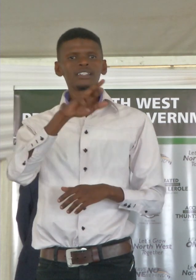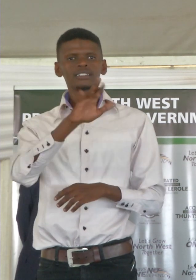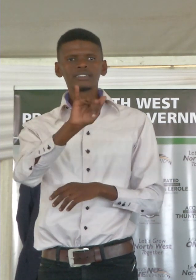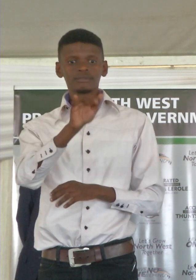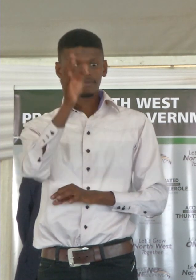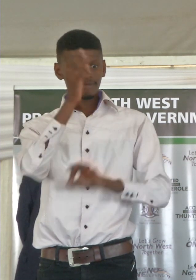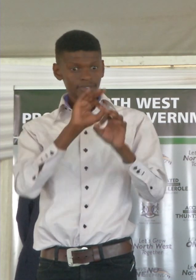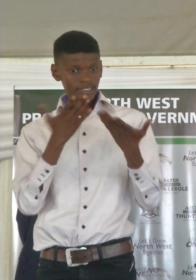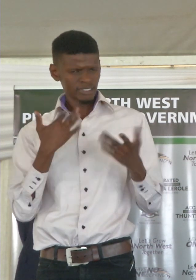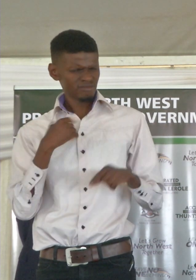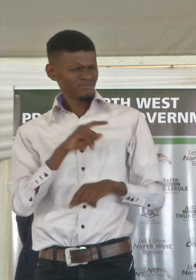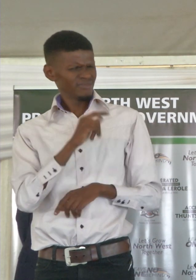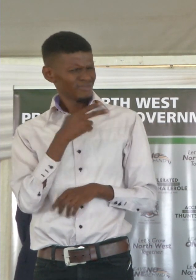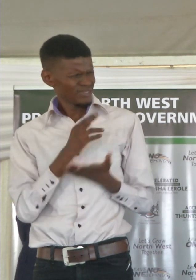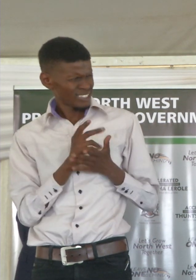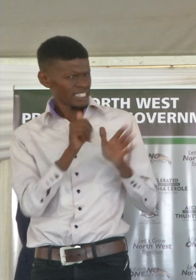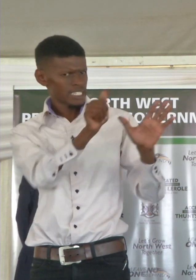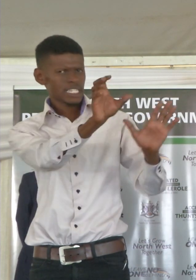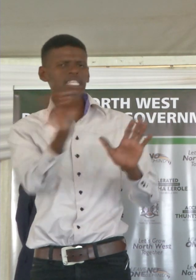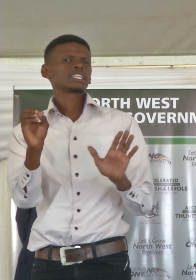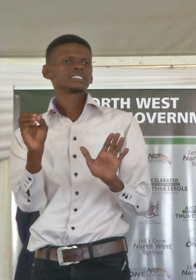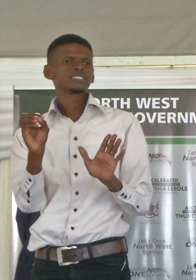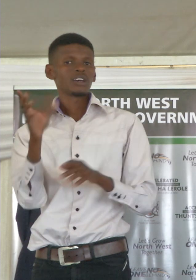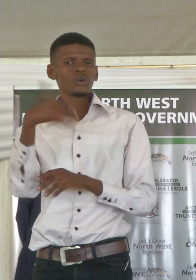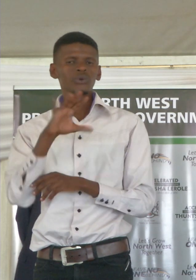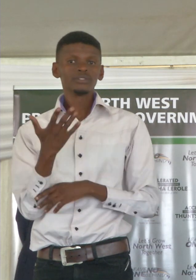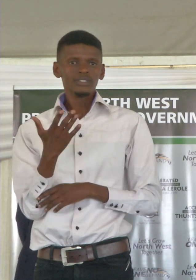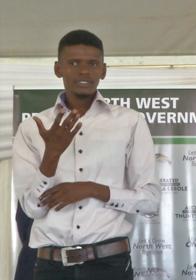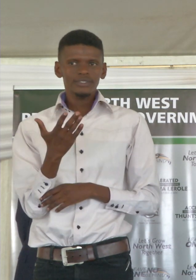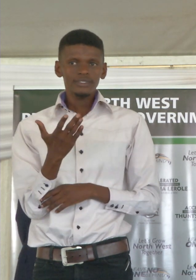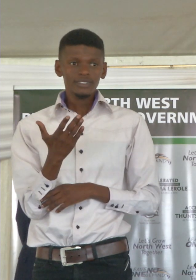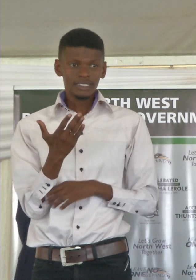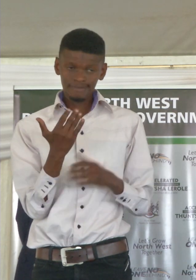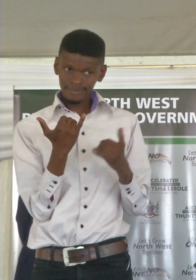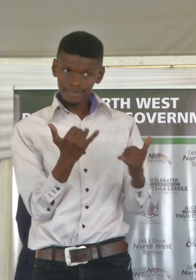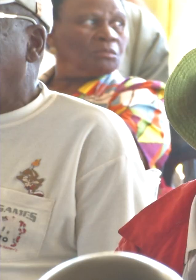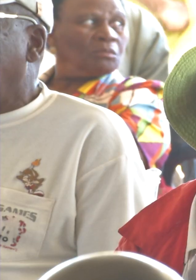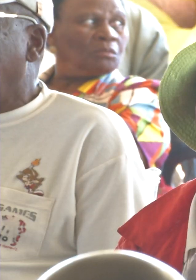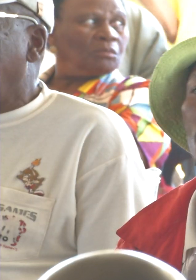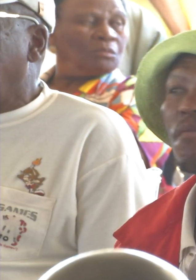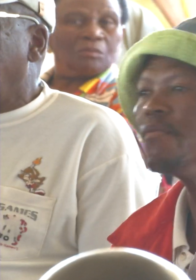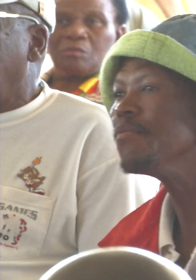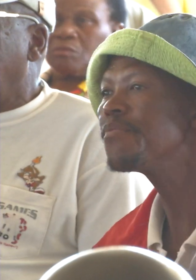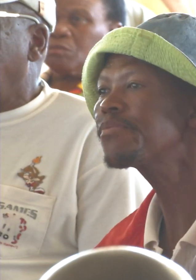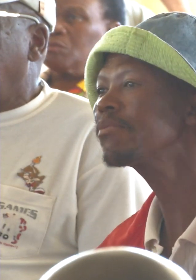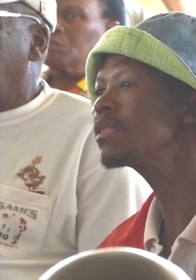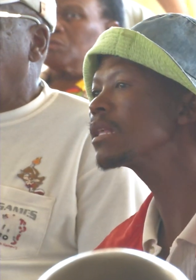Thank you very much. So, they are ataliko